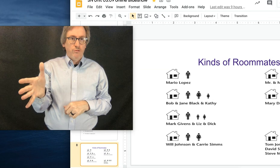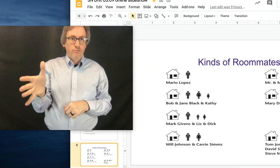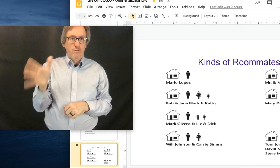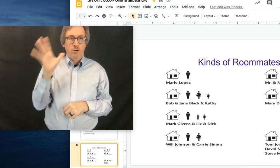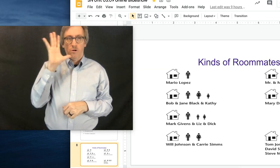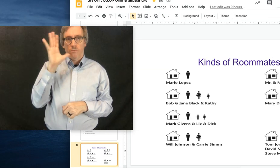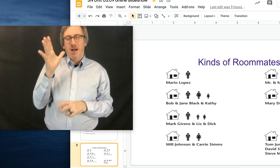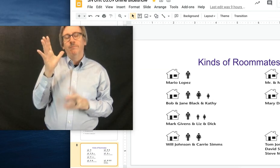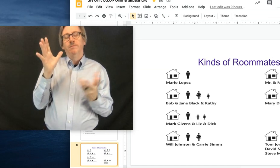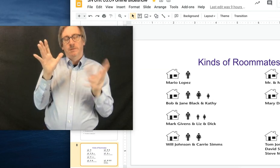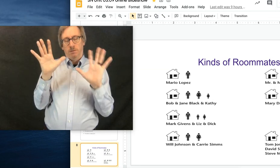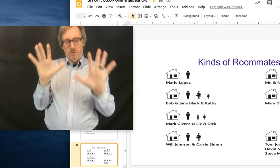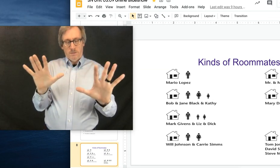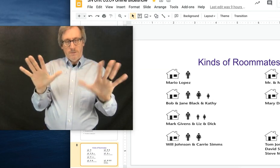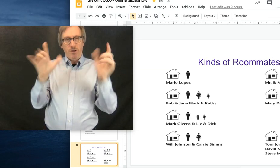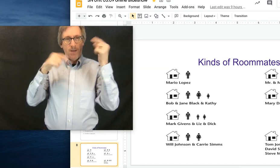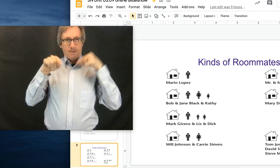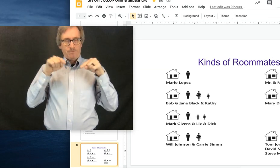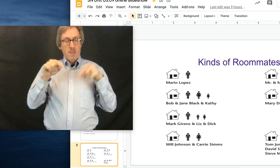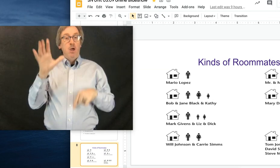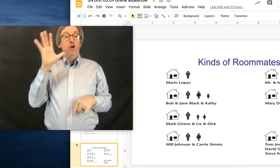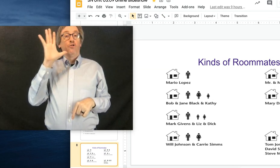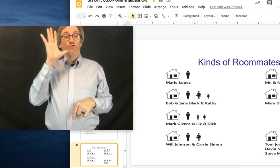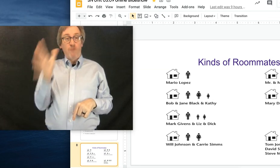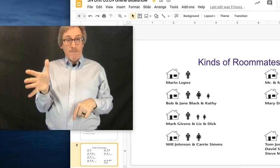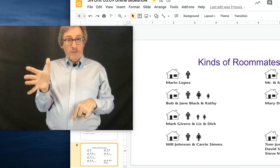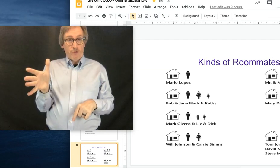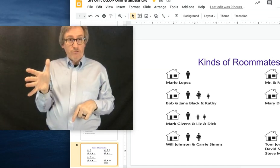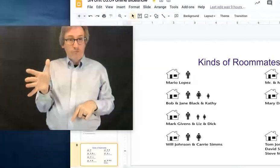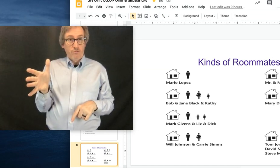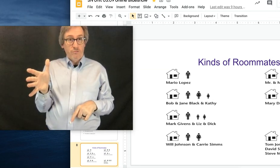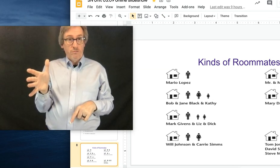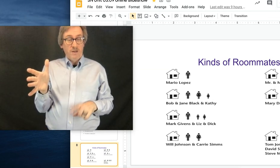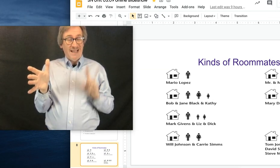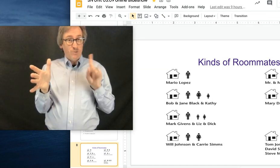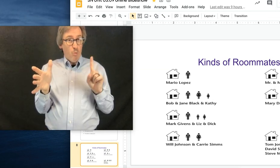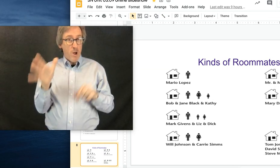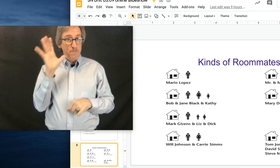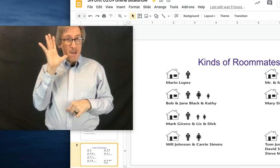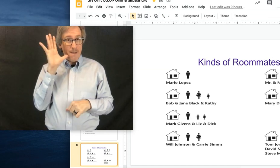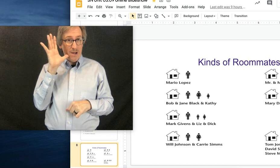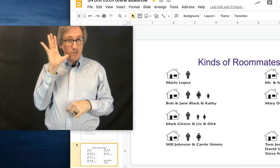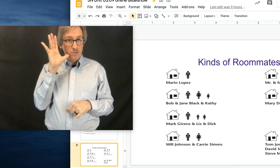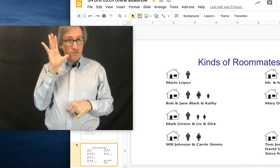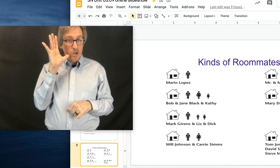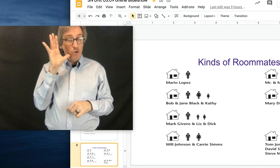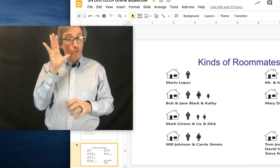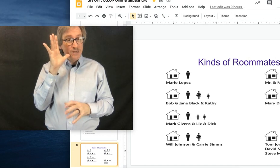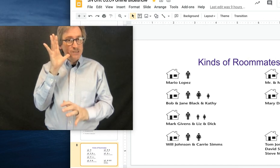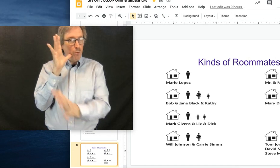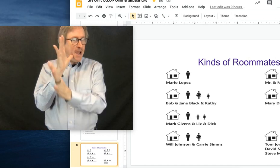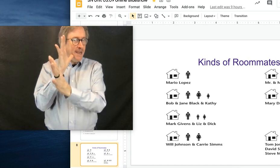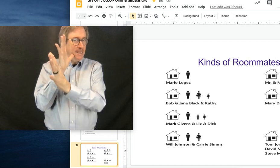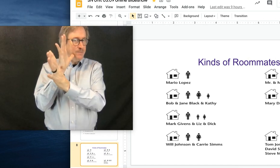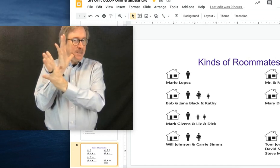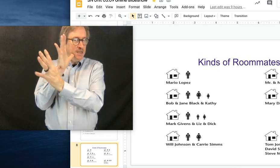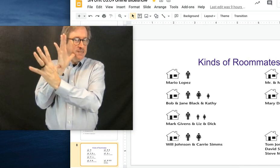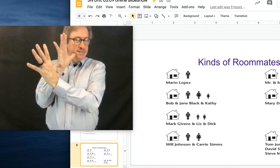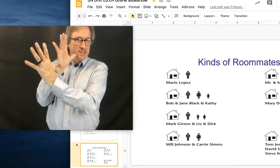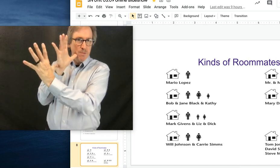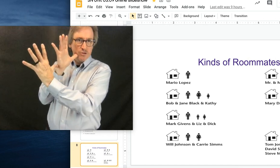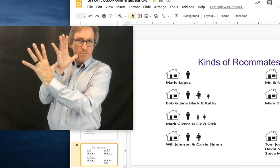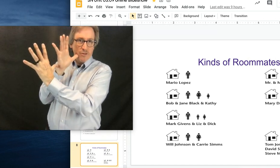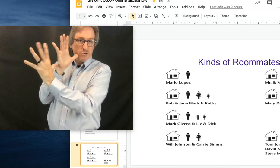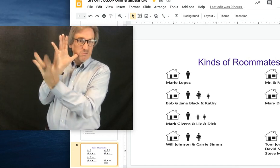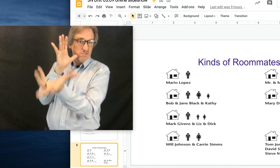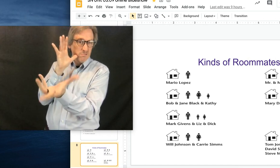Grandmother. Well, let me go back. Grandmother. It's one pop out. The reason why it's because